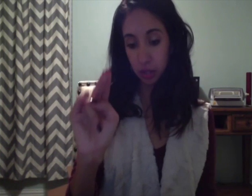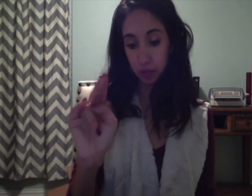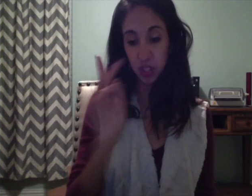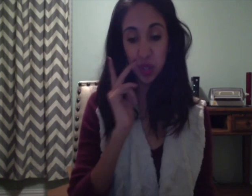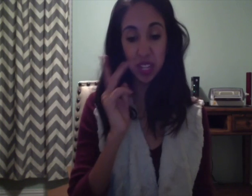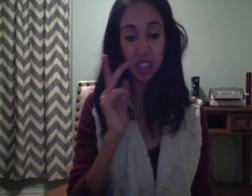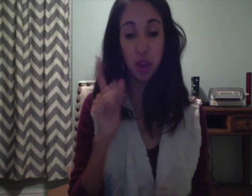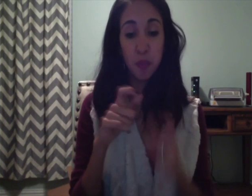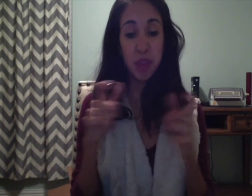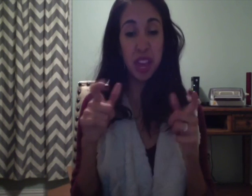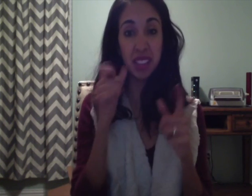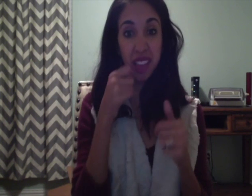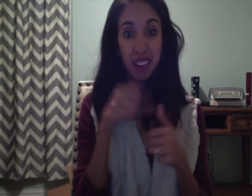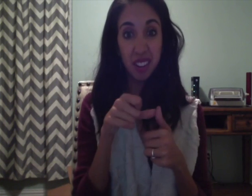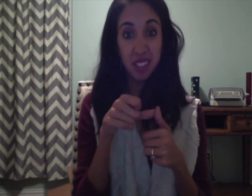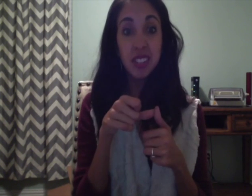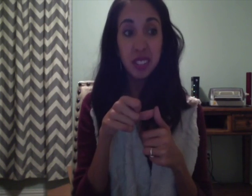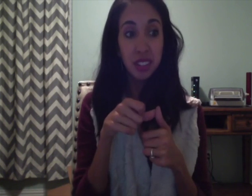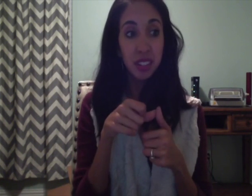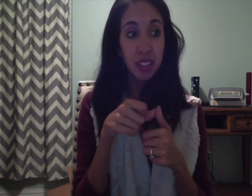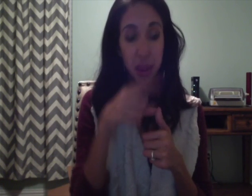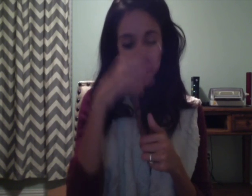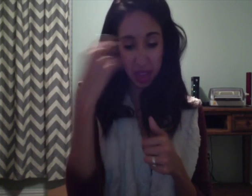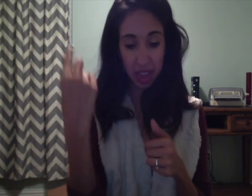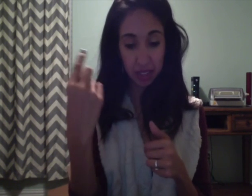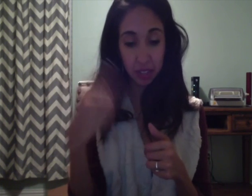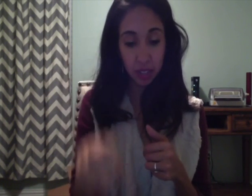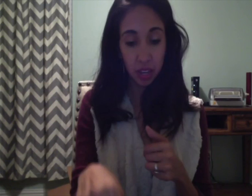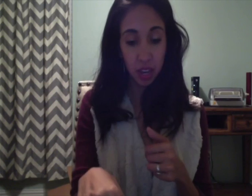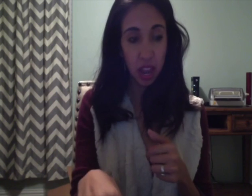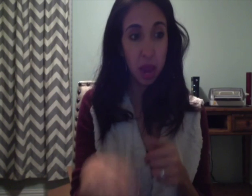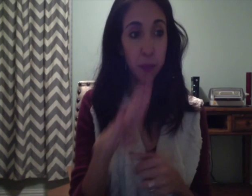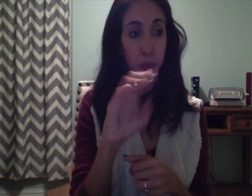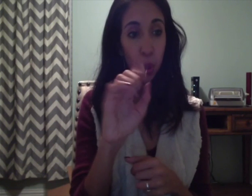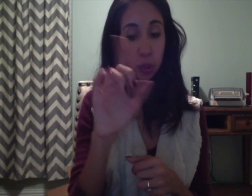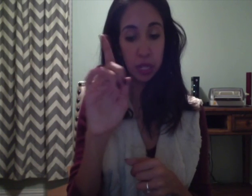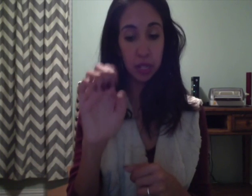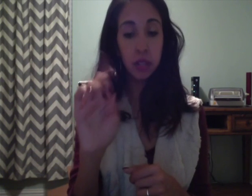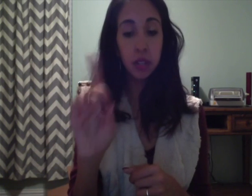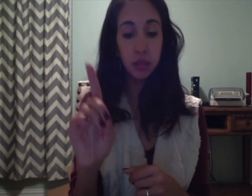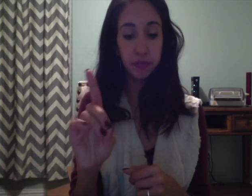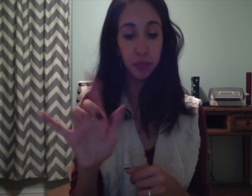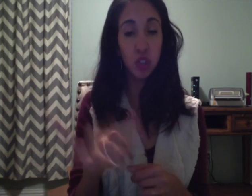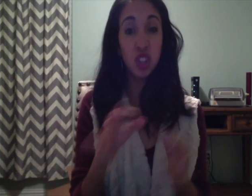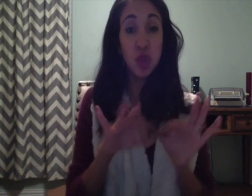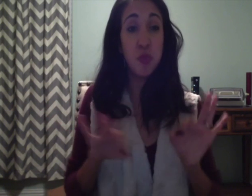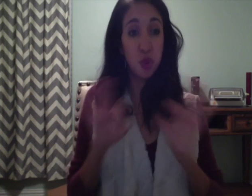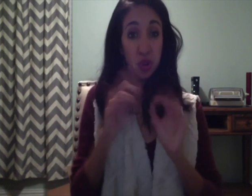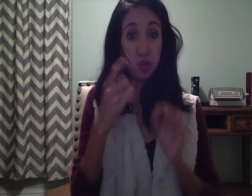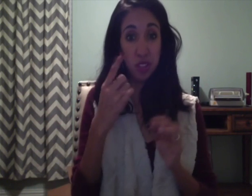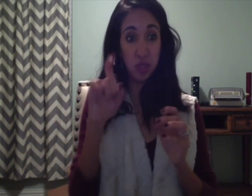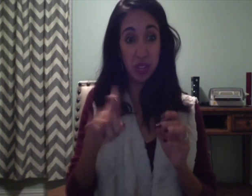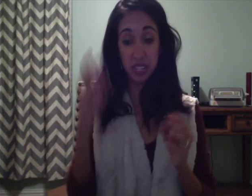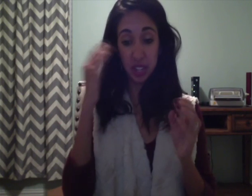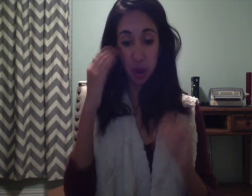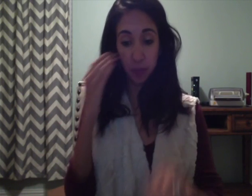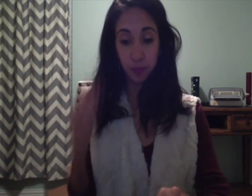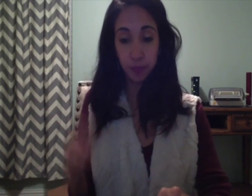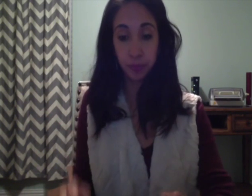Do you see they're big letters and black and bolded? Those are the important ones you need to know.